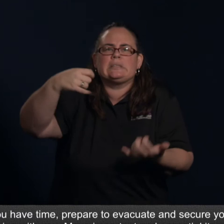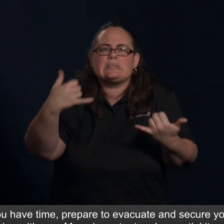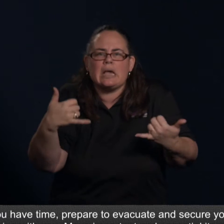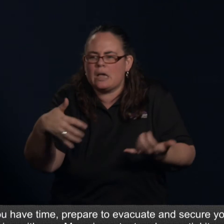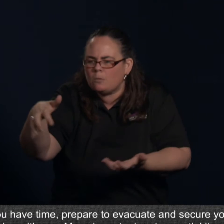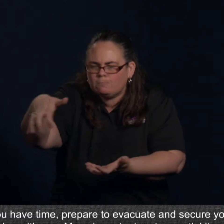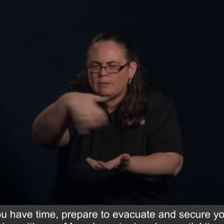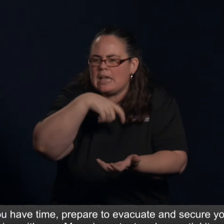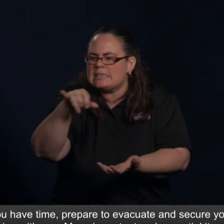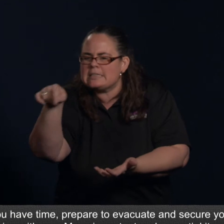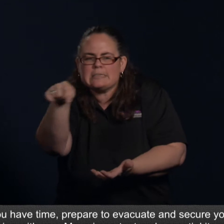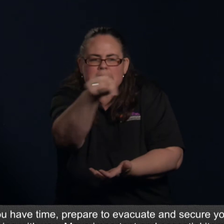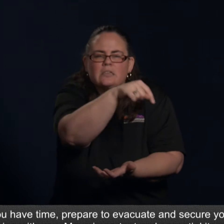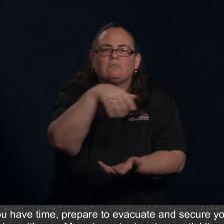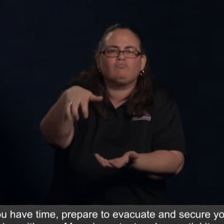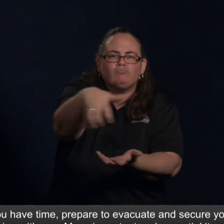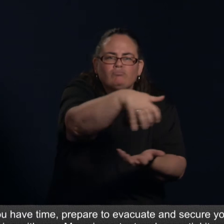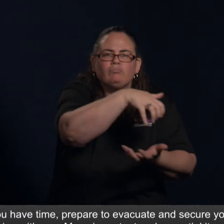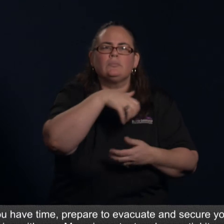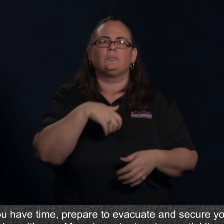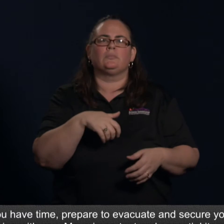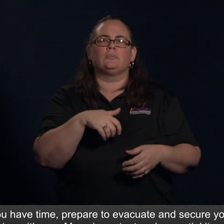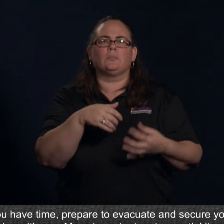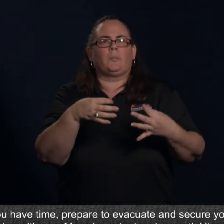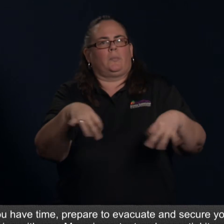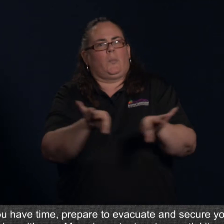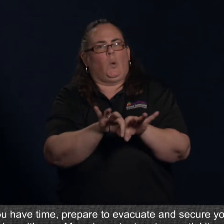Gather what you want to bring with you.